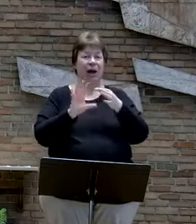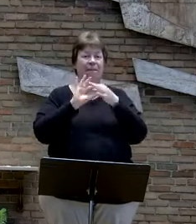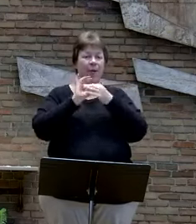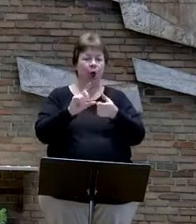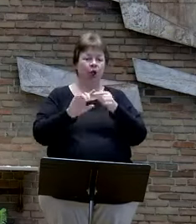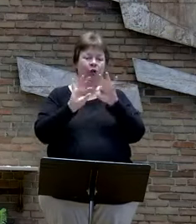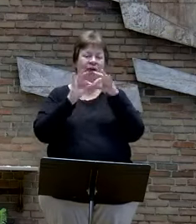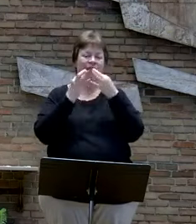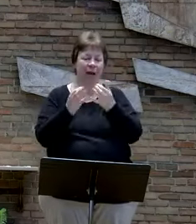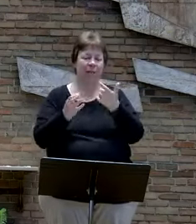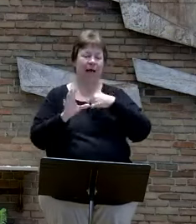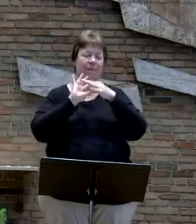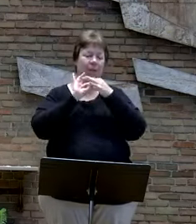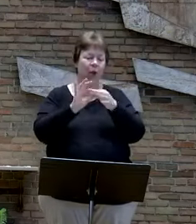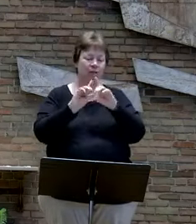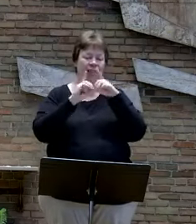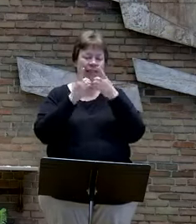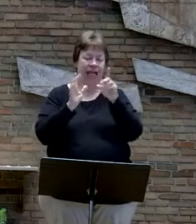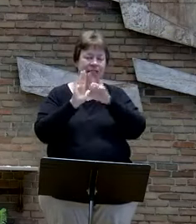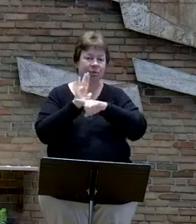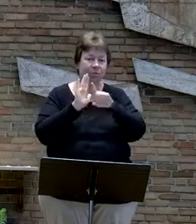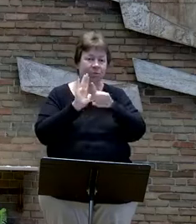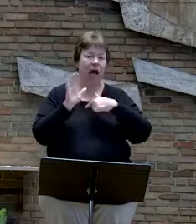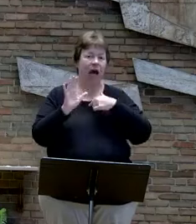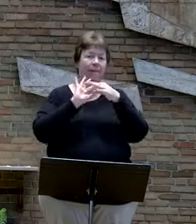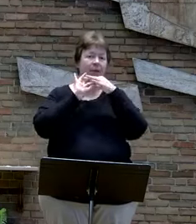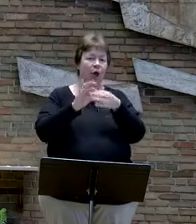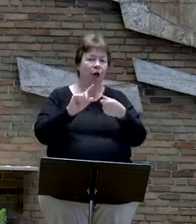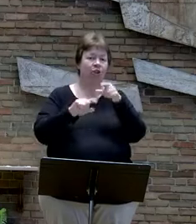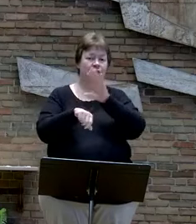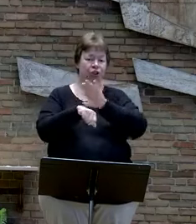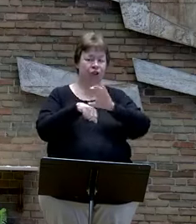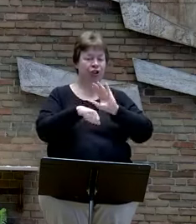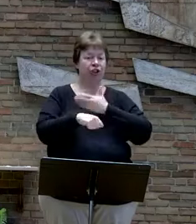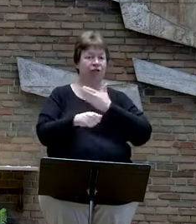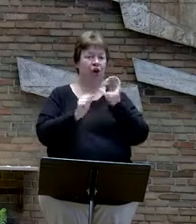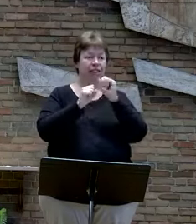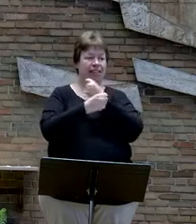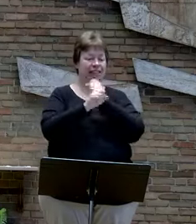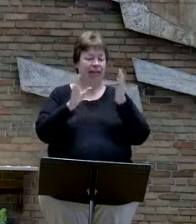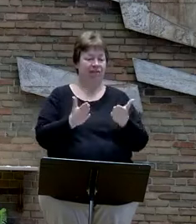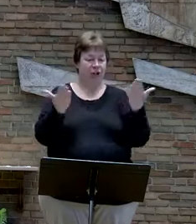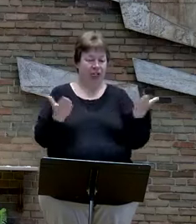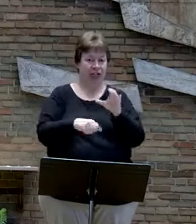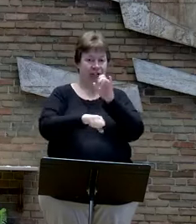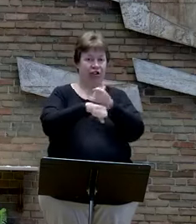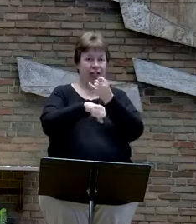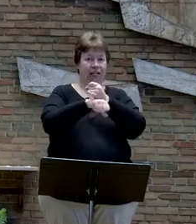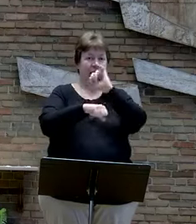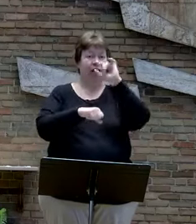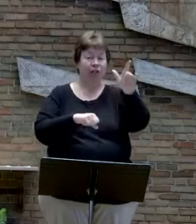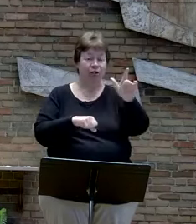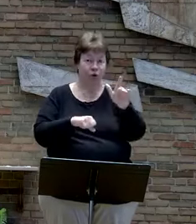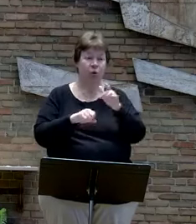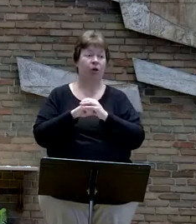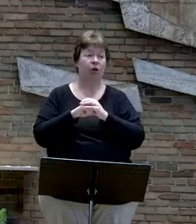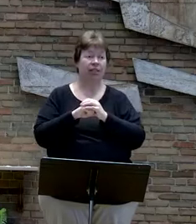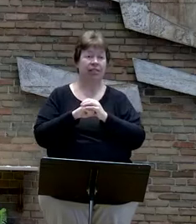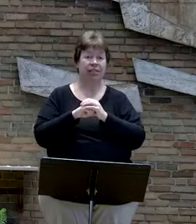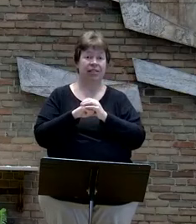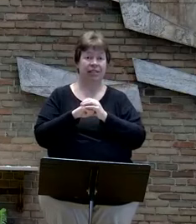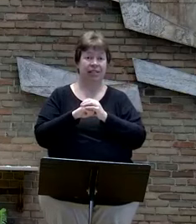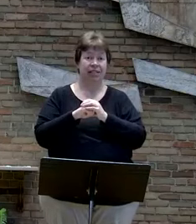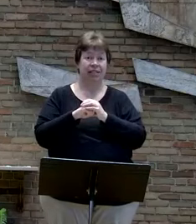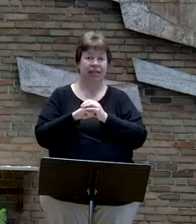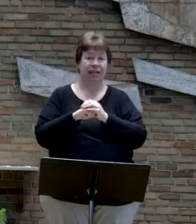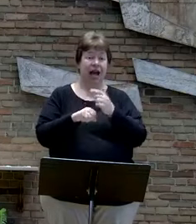I belong to the Diocese of Springfield, and I belong to the Church of Our Savior here in Jacksonville, Illinois. And I